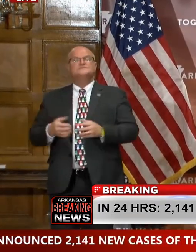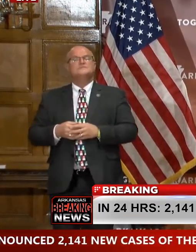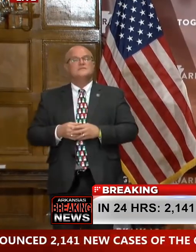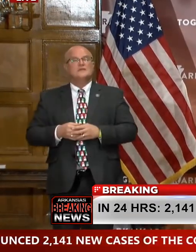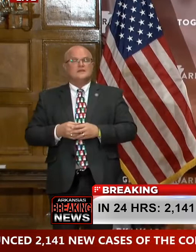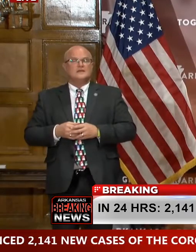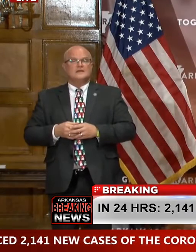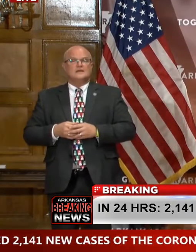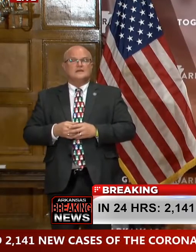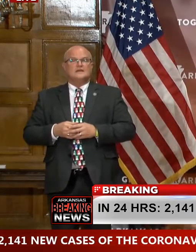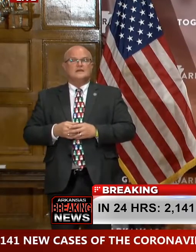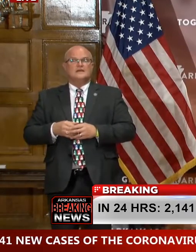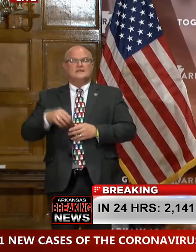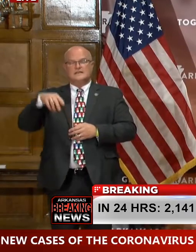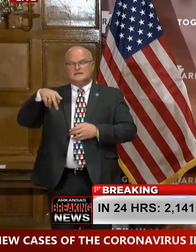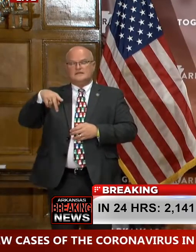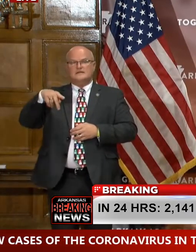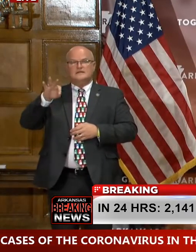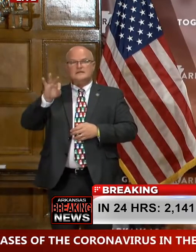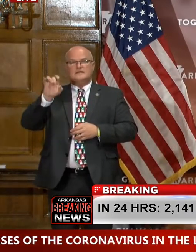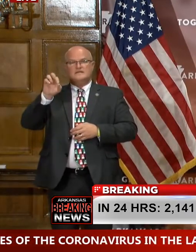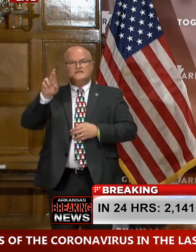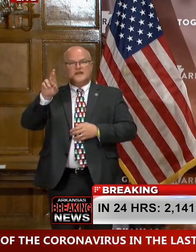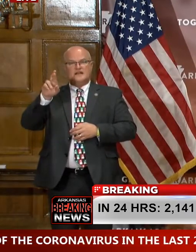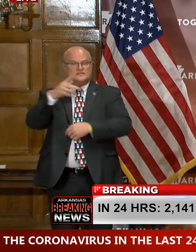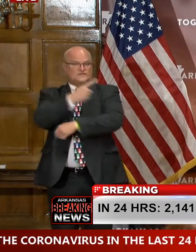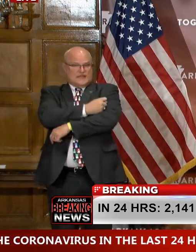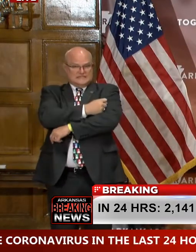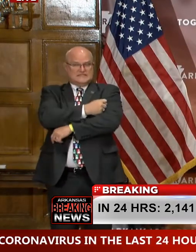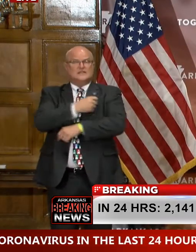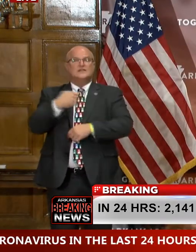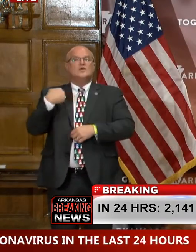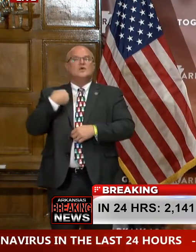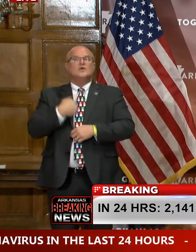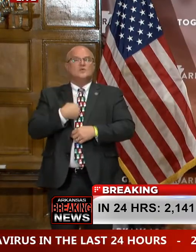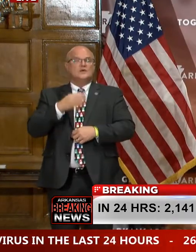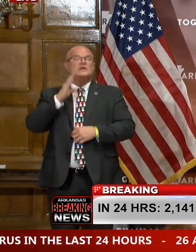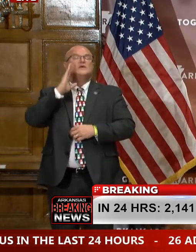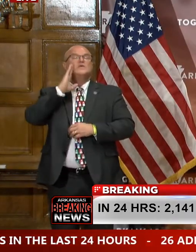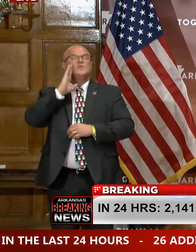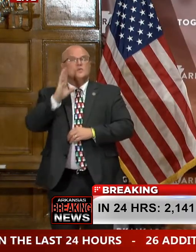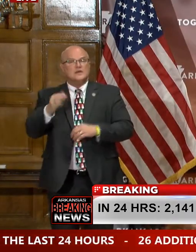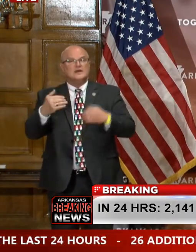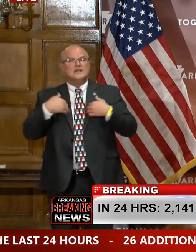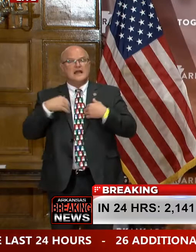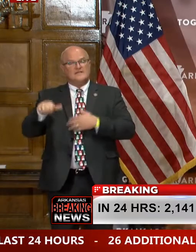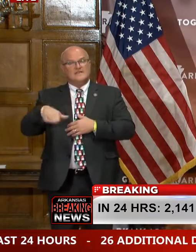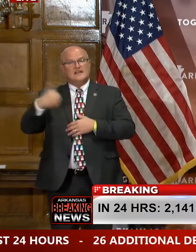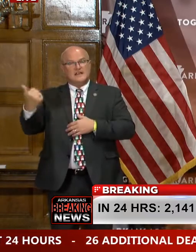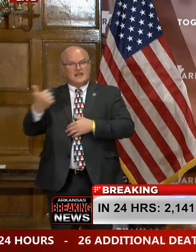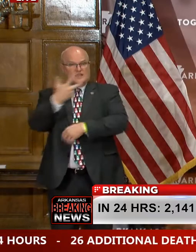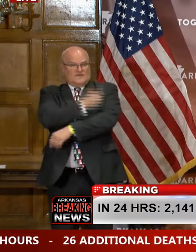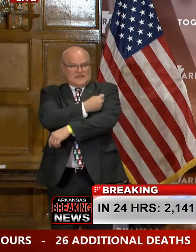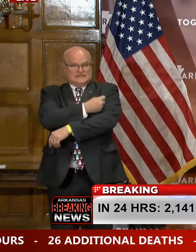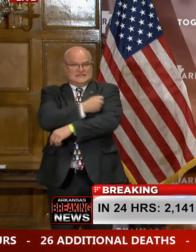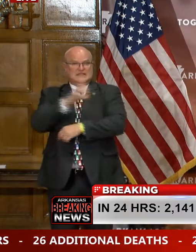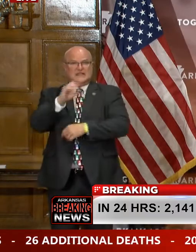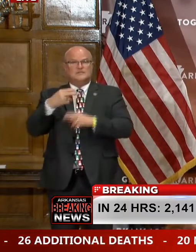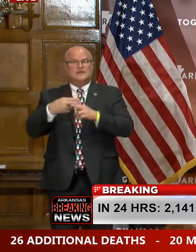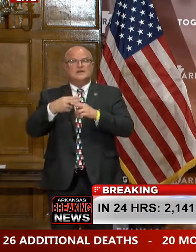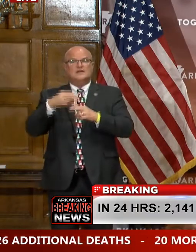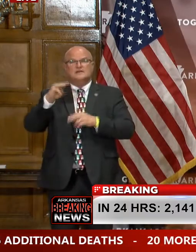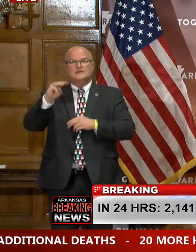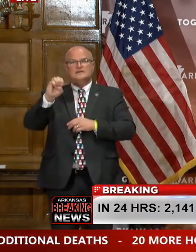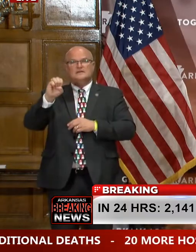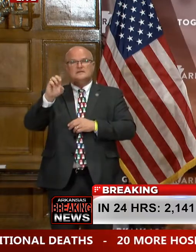addition to the Pfizer vaccine, we will most likely have another vaccine from a company called